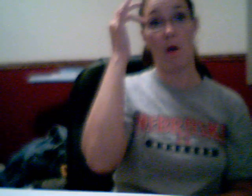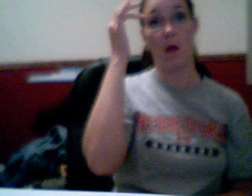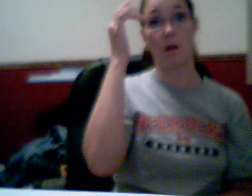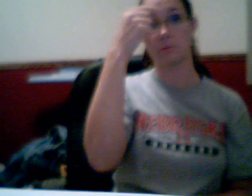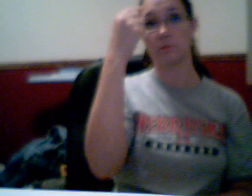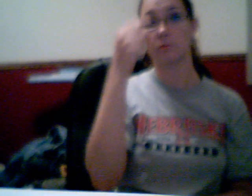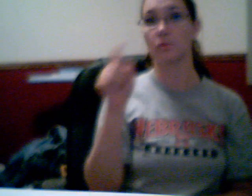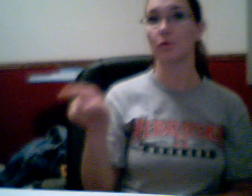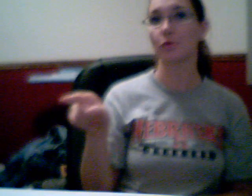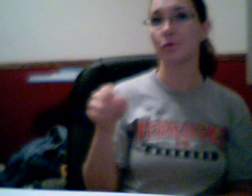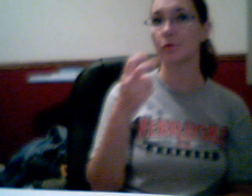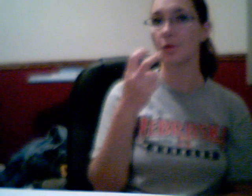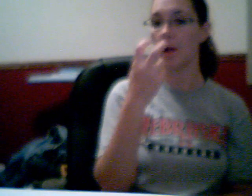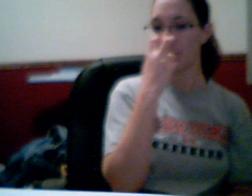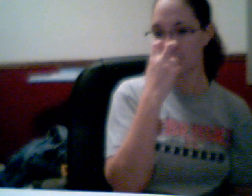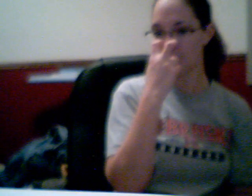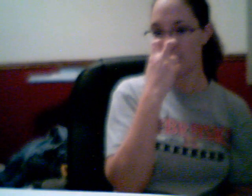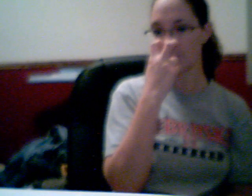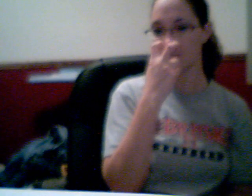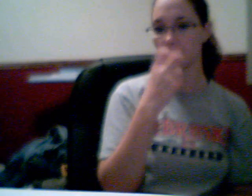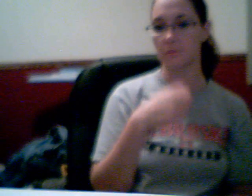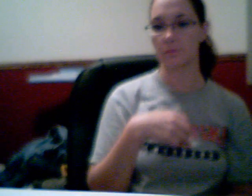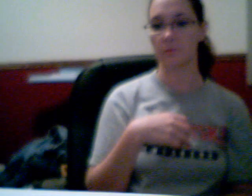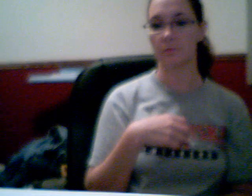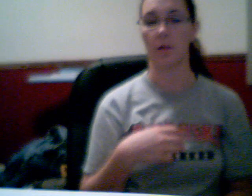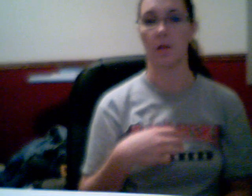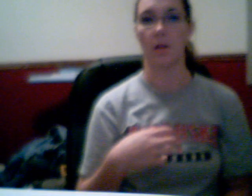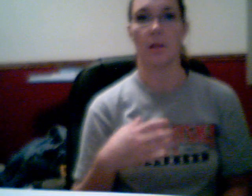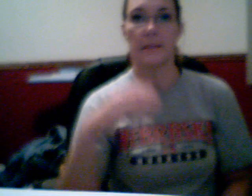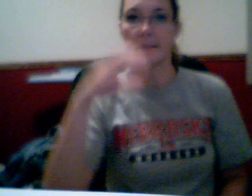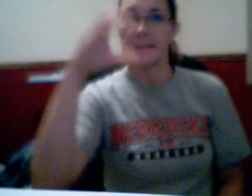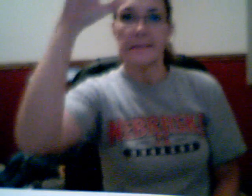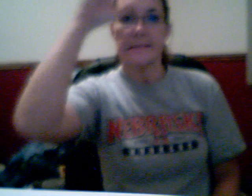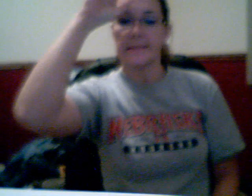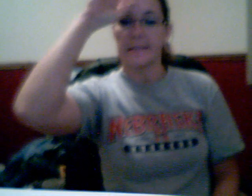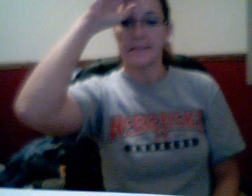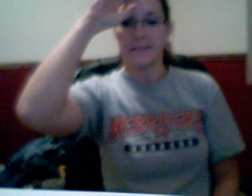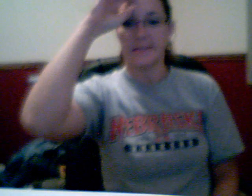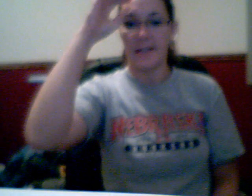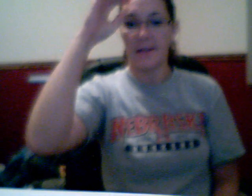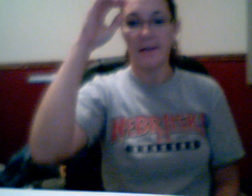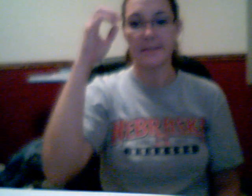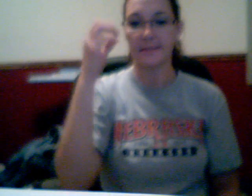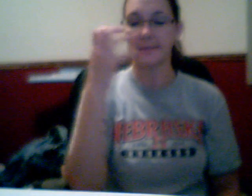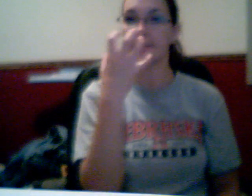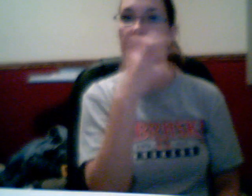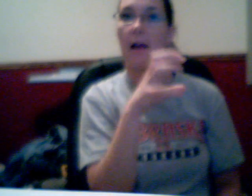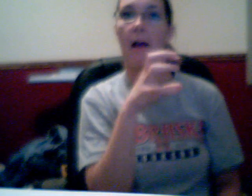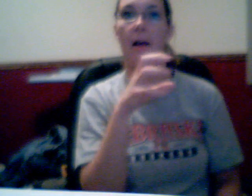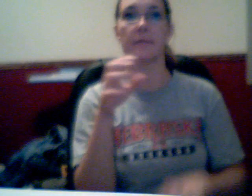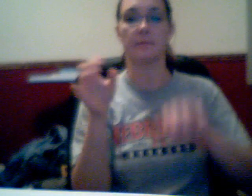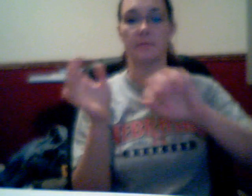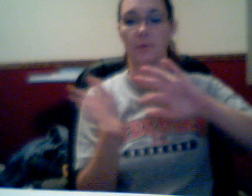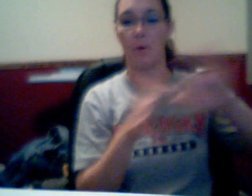of her legs, while the forkfuls kept coming over and falling, and she went on trampling while the wagon jolted onto the next